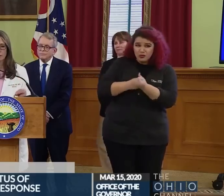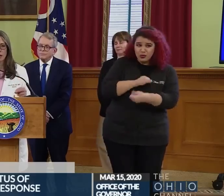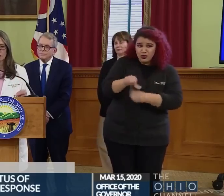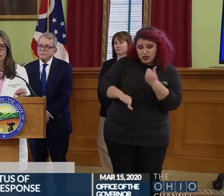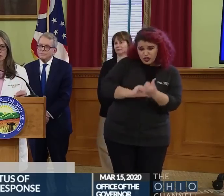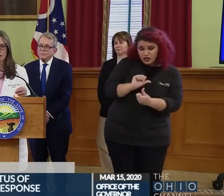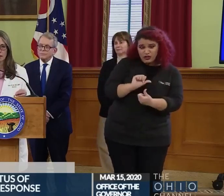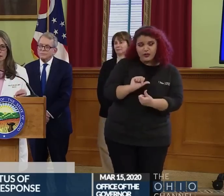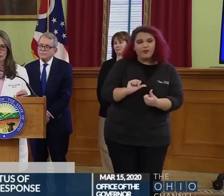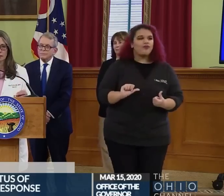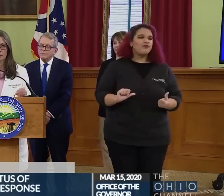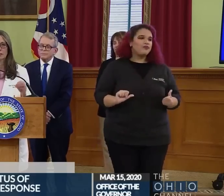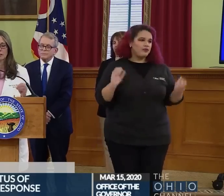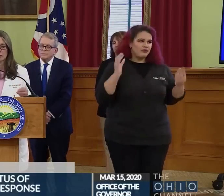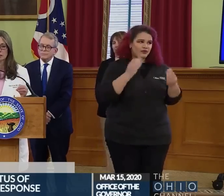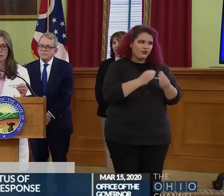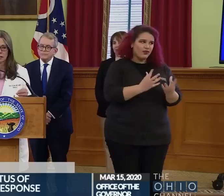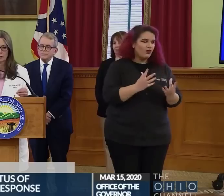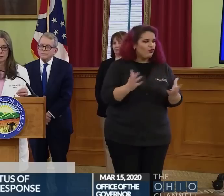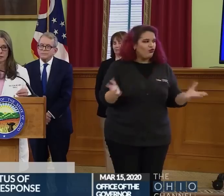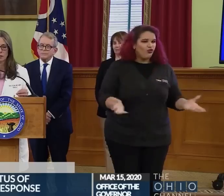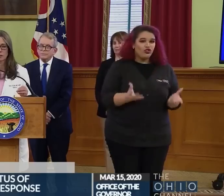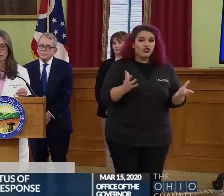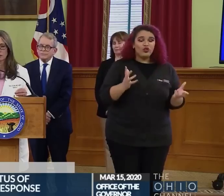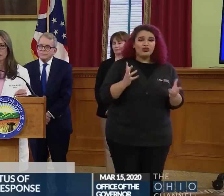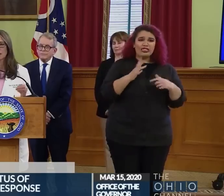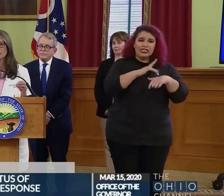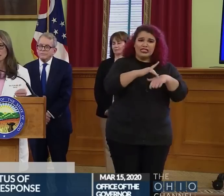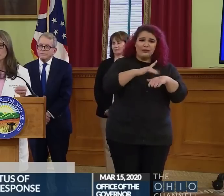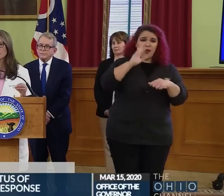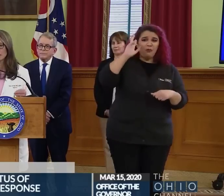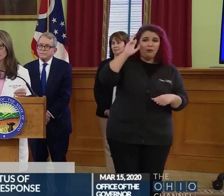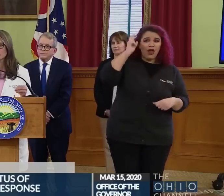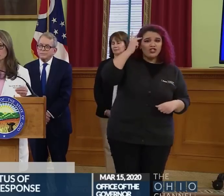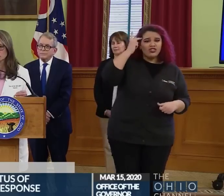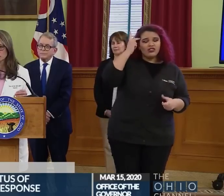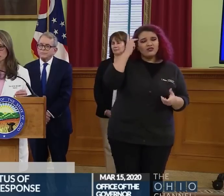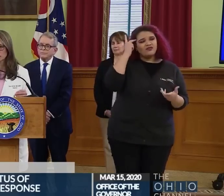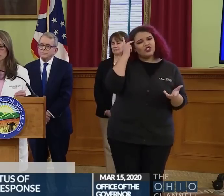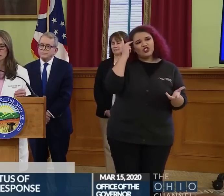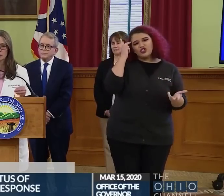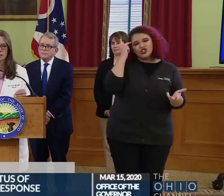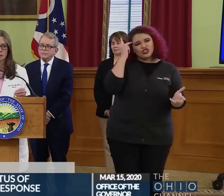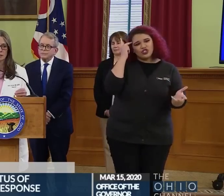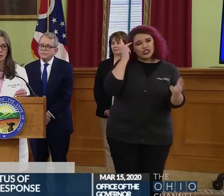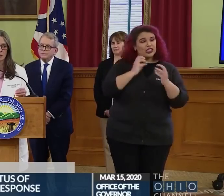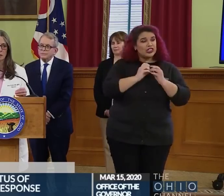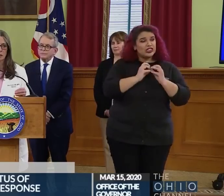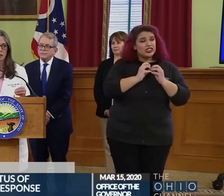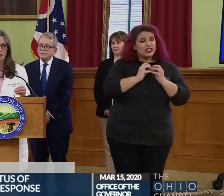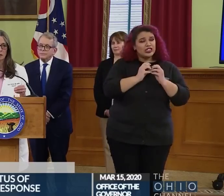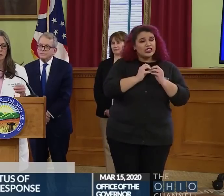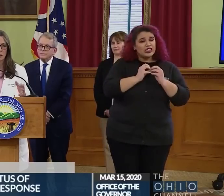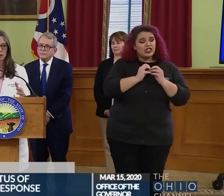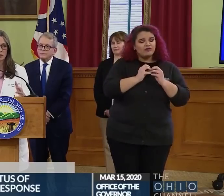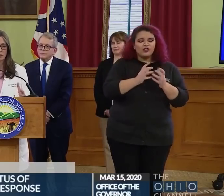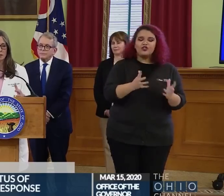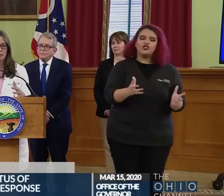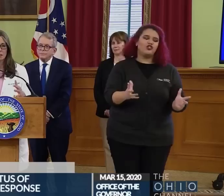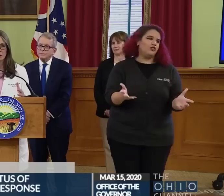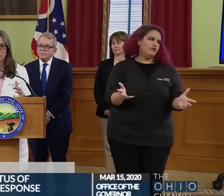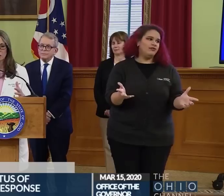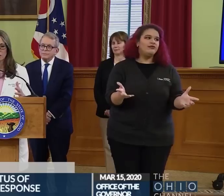take the politics out of this. We just have to. This is a time of national emergency, and this isn't a time for folks